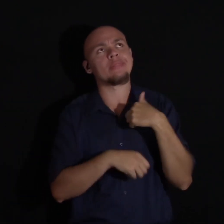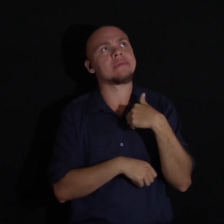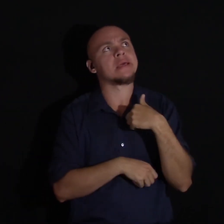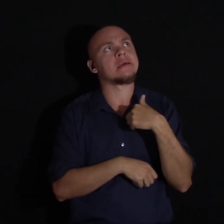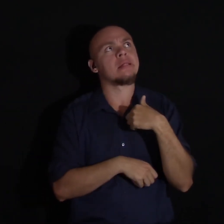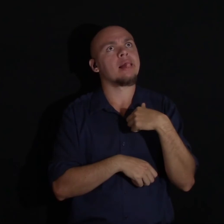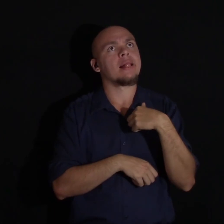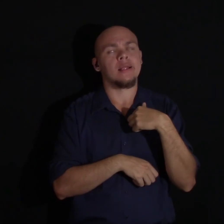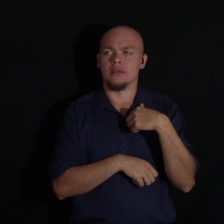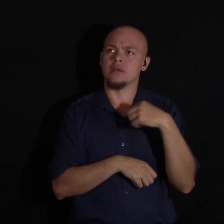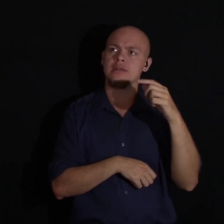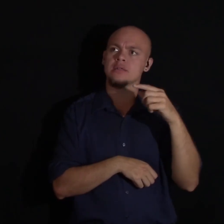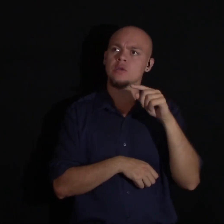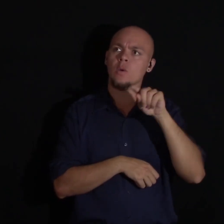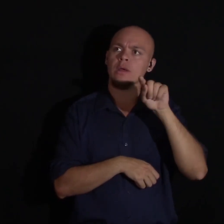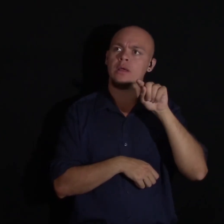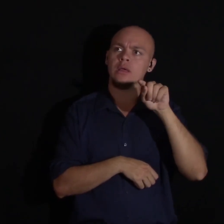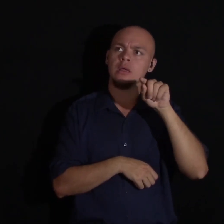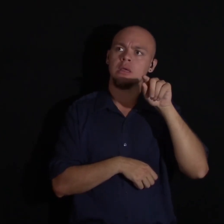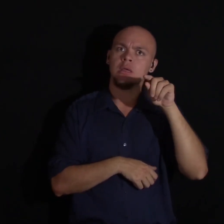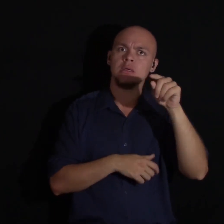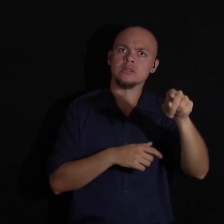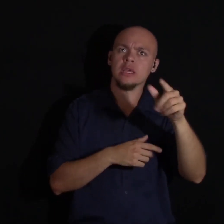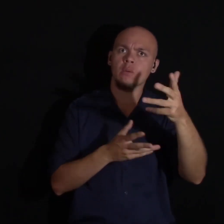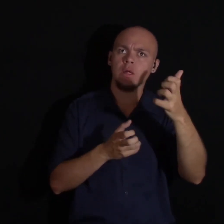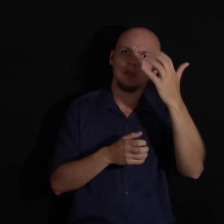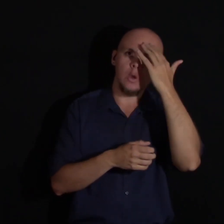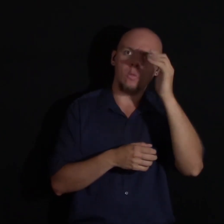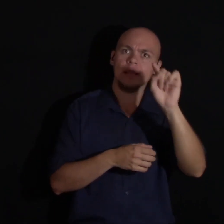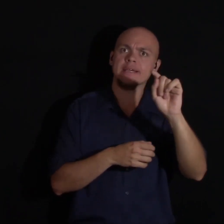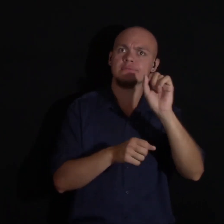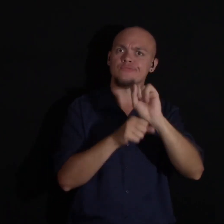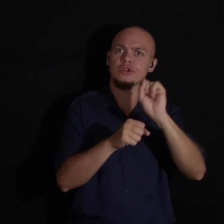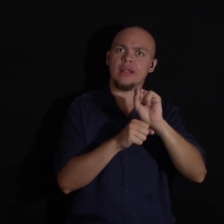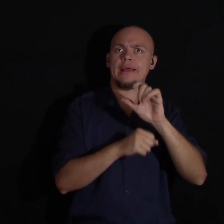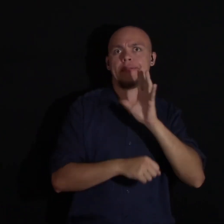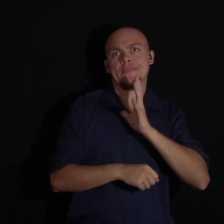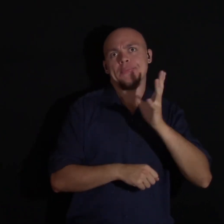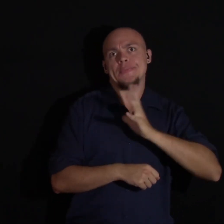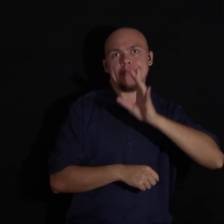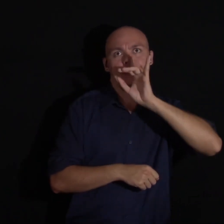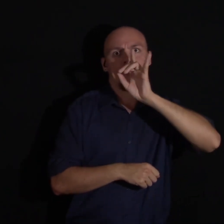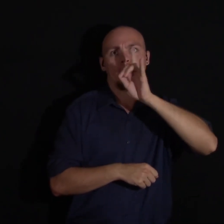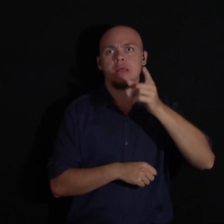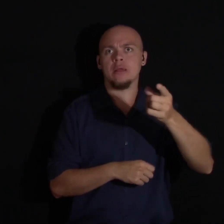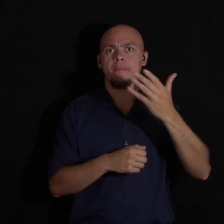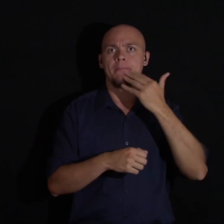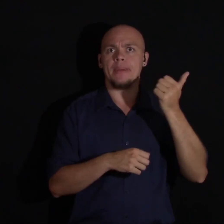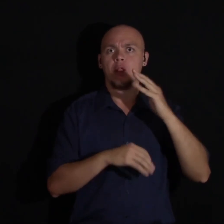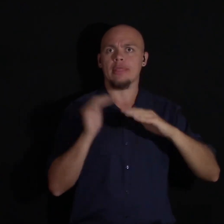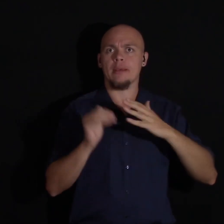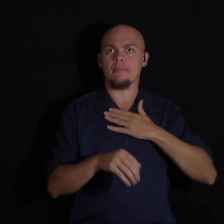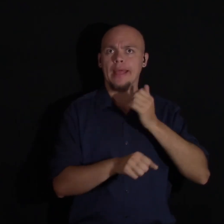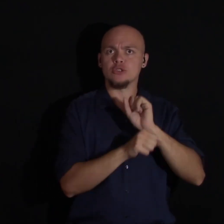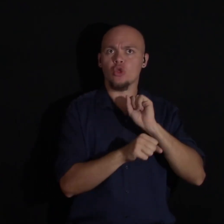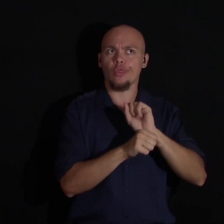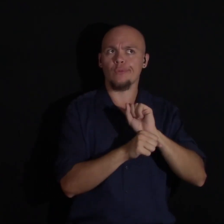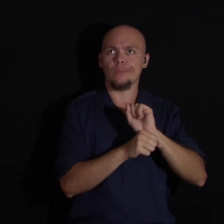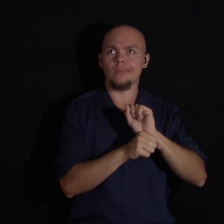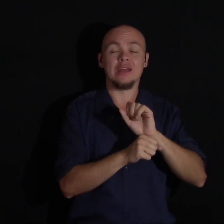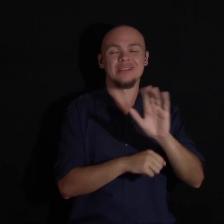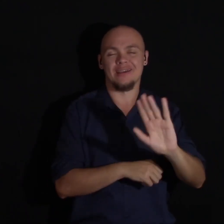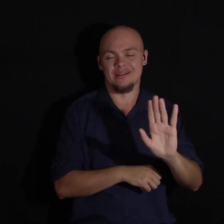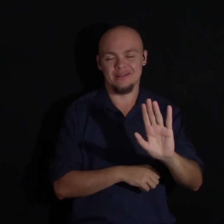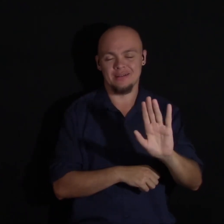it's that other thing so he can tell me what he does because he's sure it's, really so much better than what I do, right?